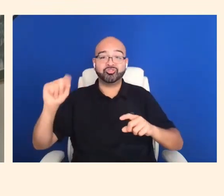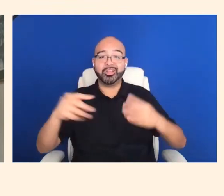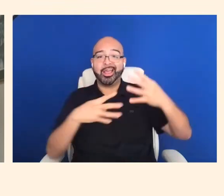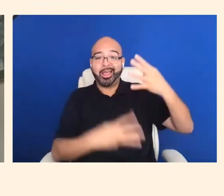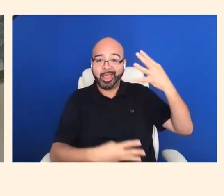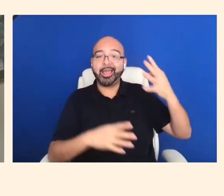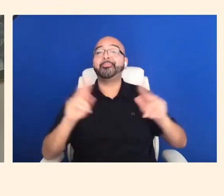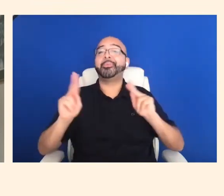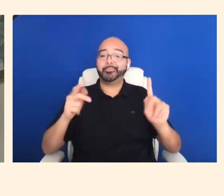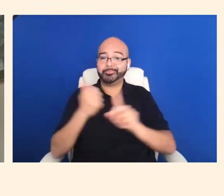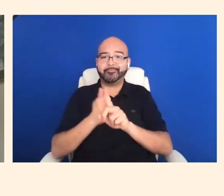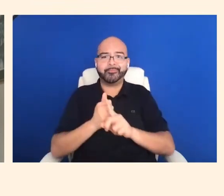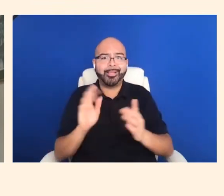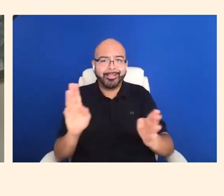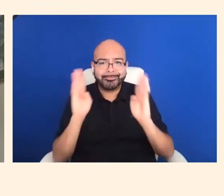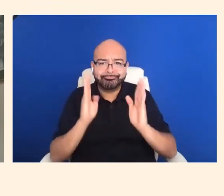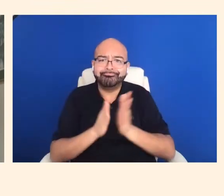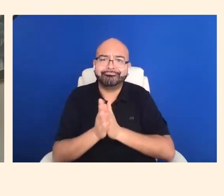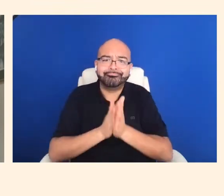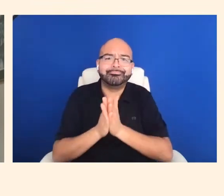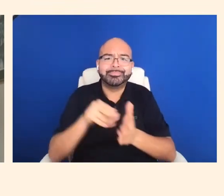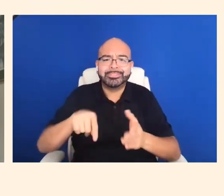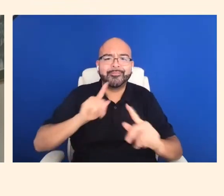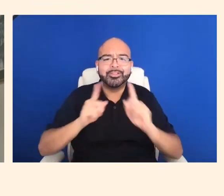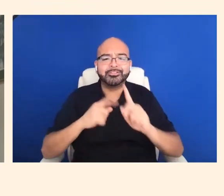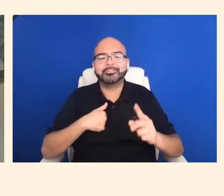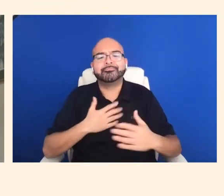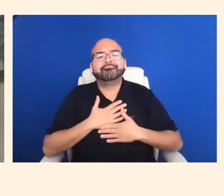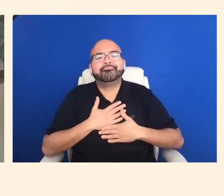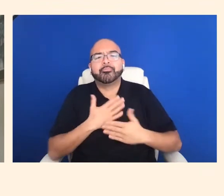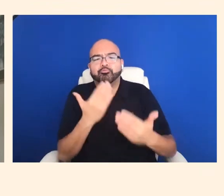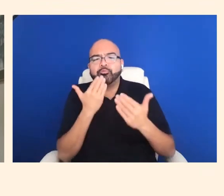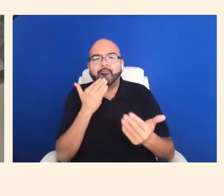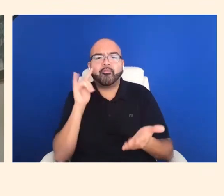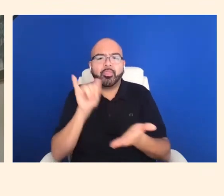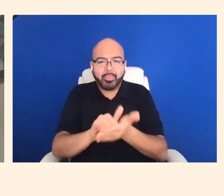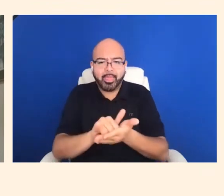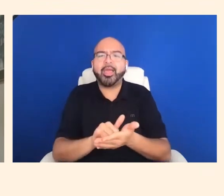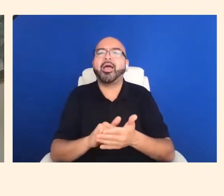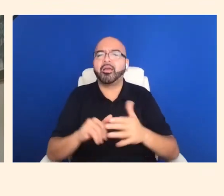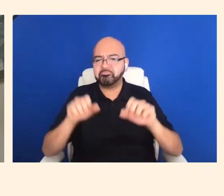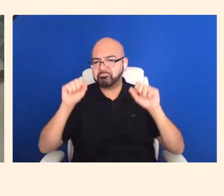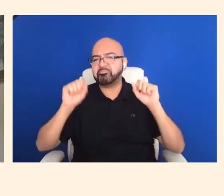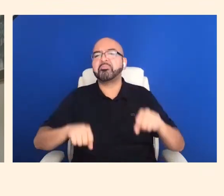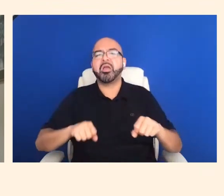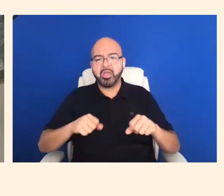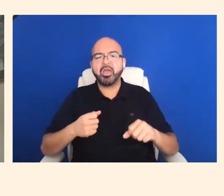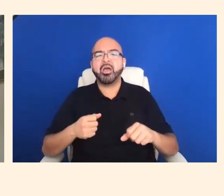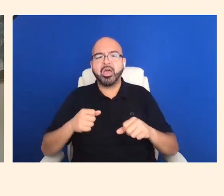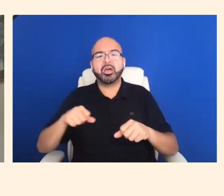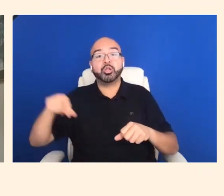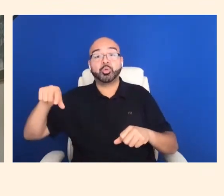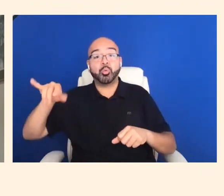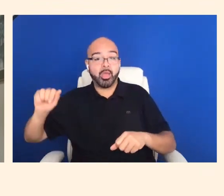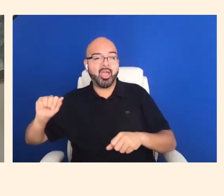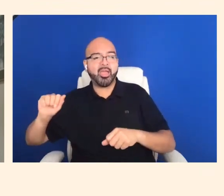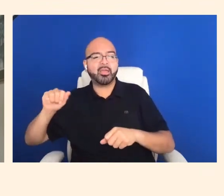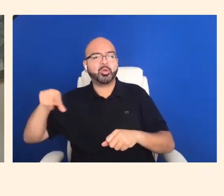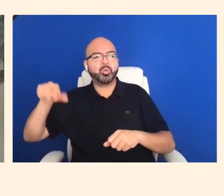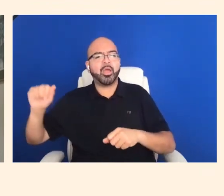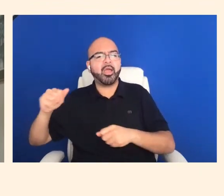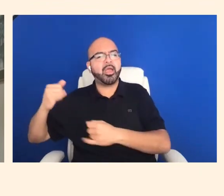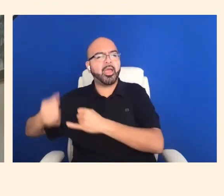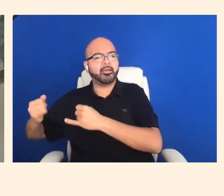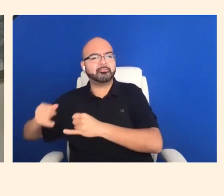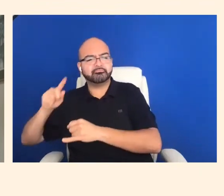that are engaged in this conversation. I'm so grateful for that. We will be able to get to the Q&A at the very end. While